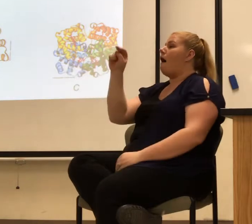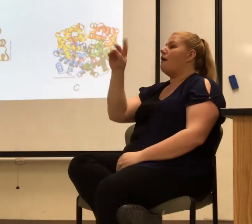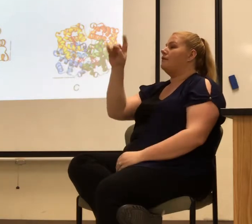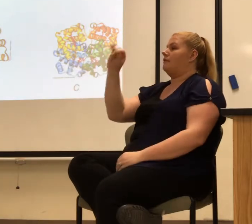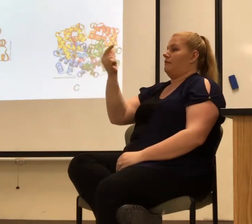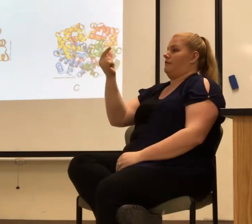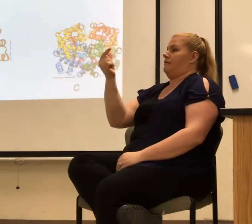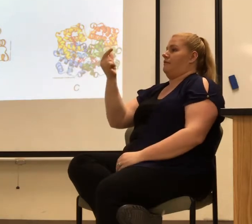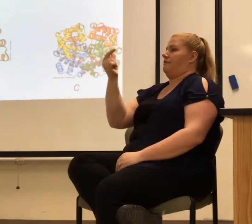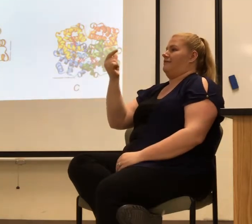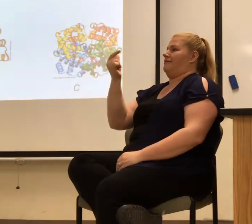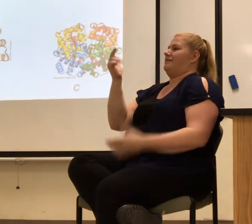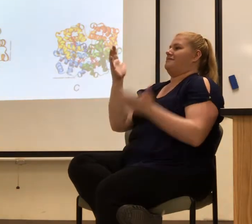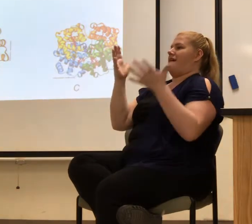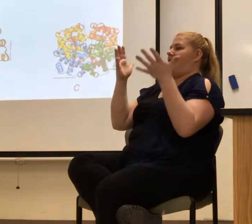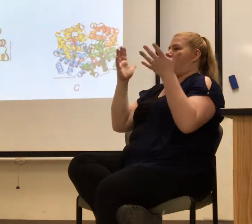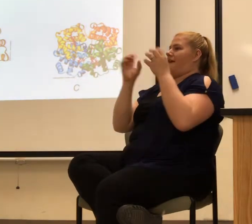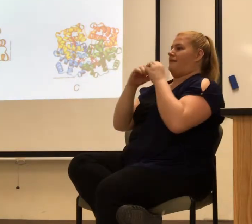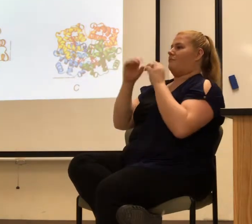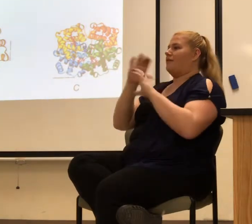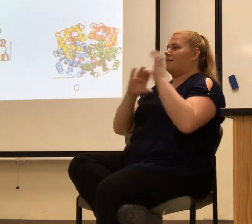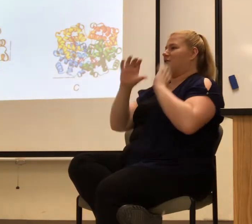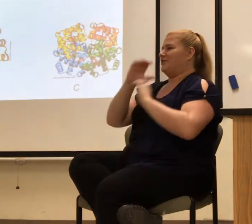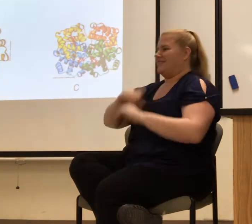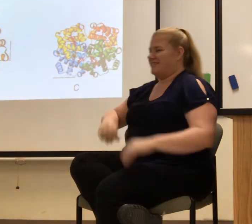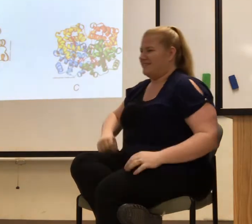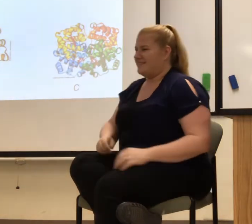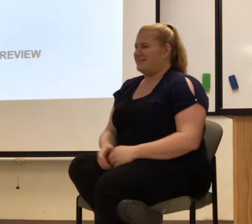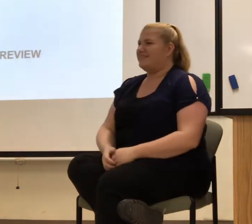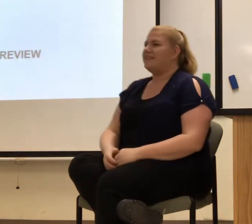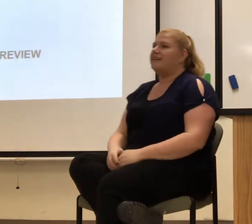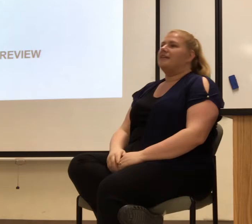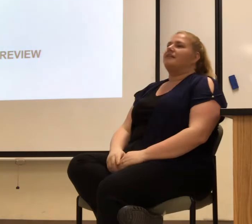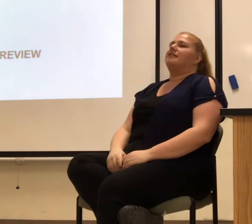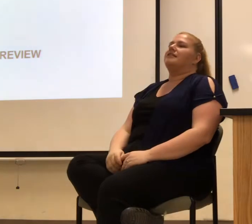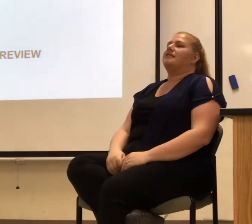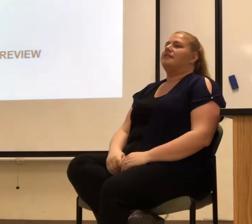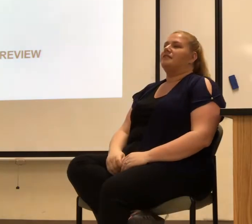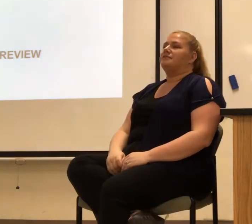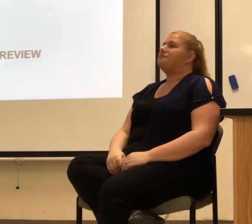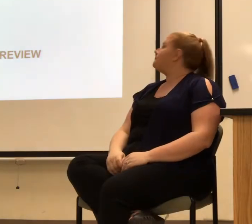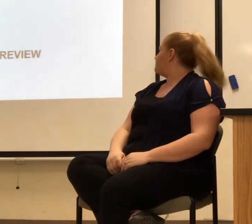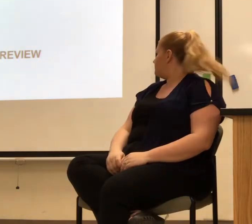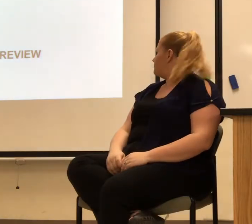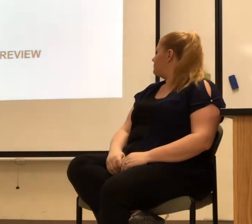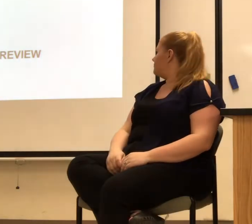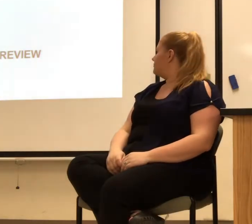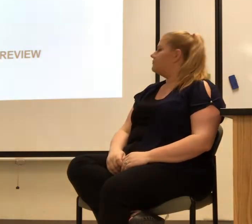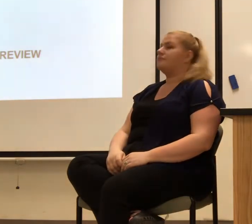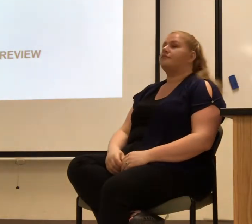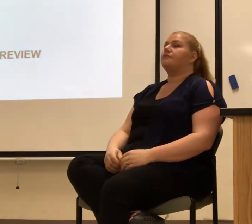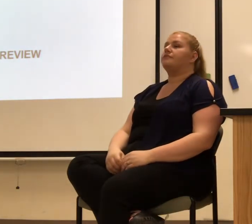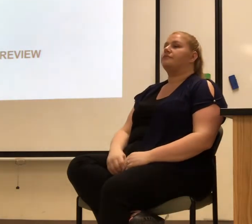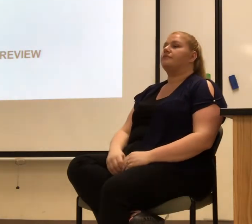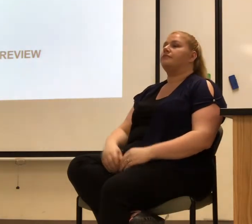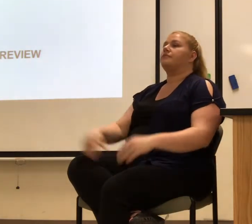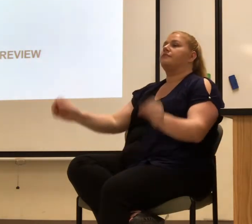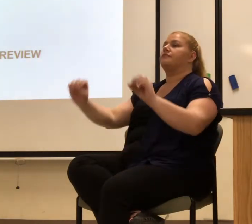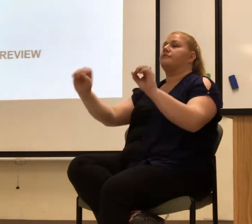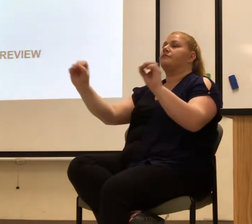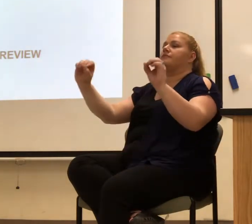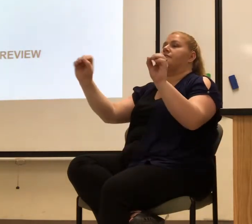More chemistry. So I'm done talking about carbs, lipids, proteins. This is another chemistry topic, bonding.